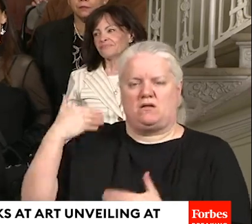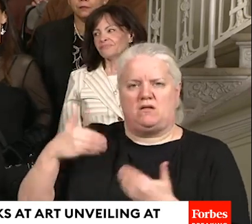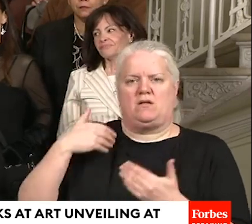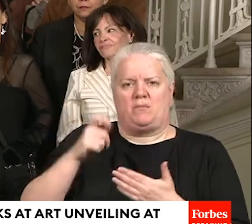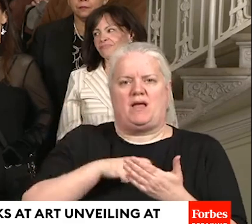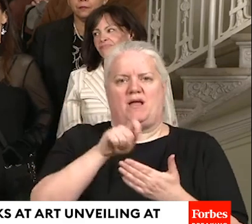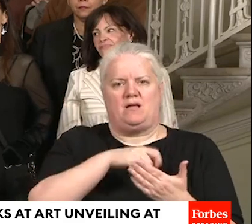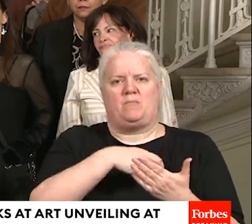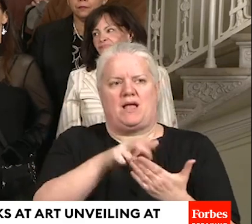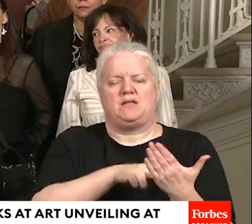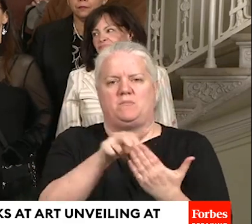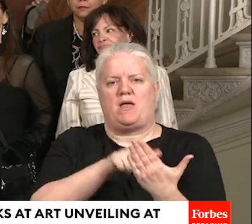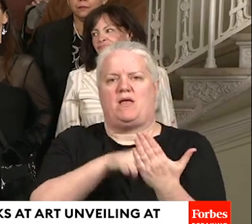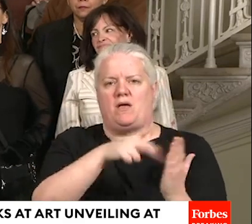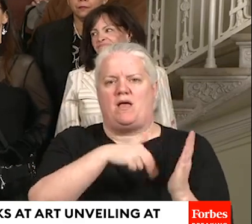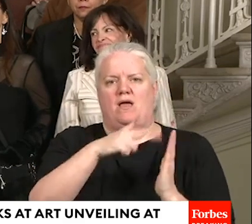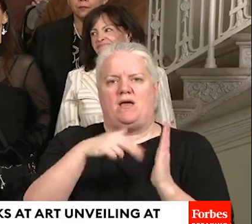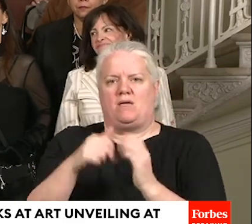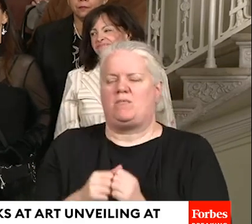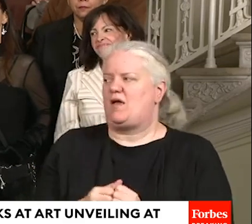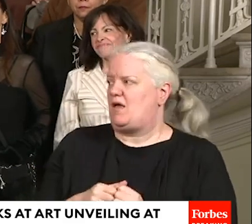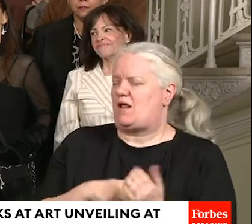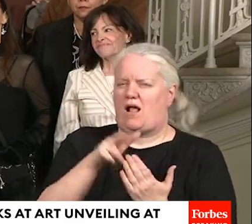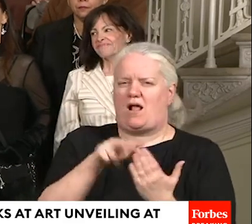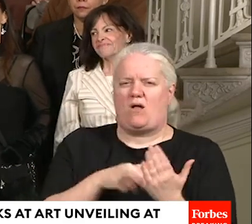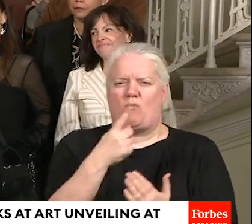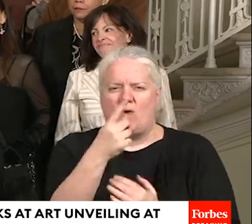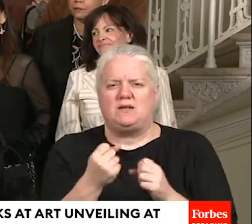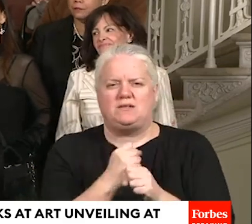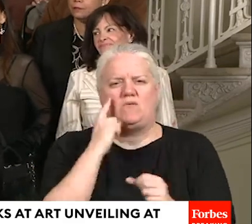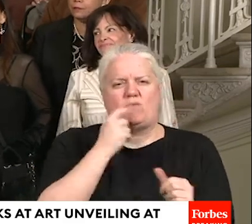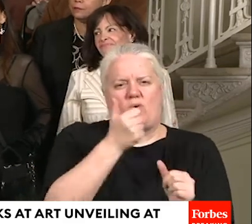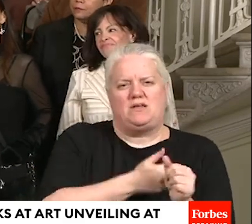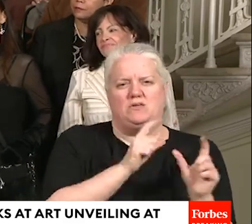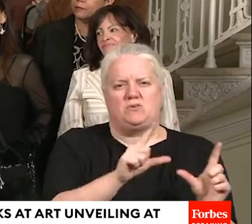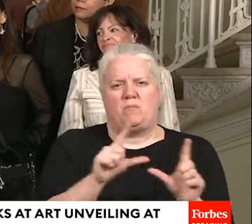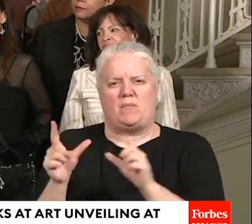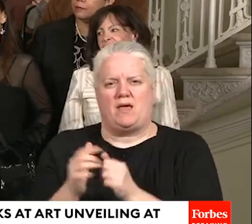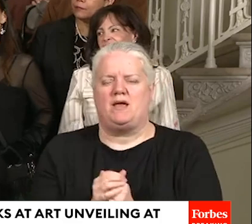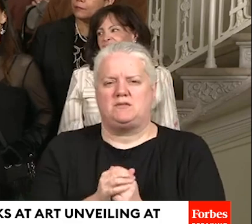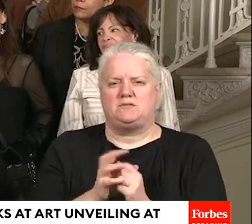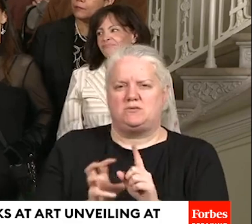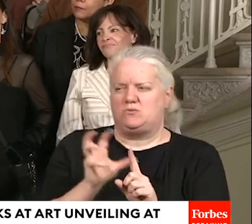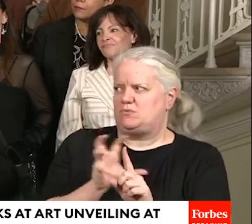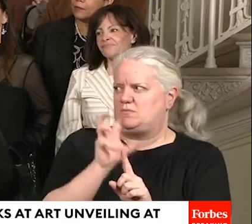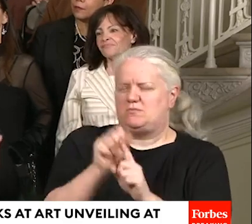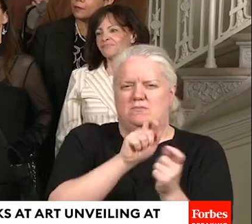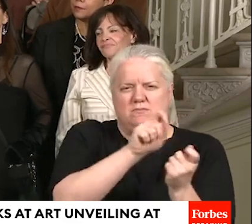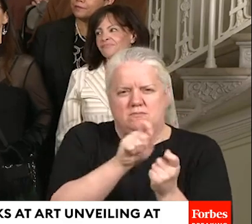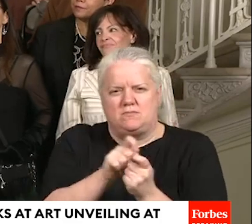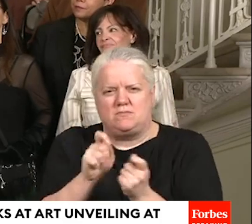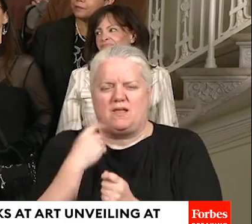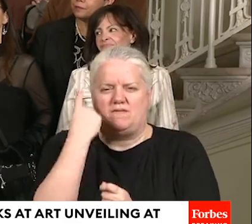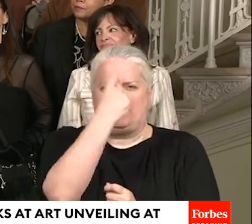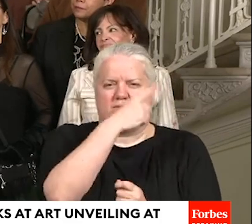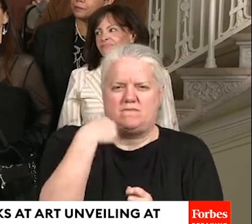I capture every little moment of the face in purpose That's how people seeing